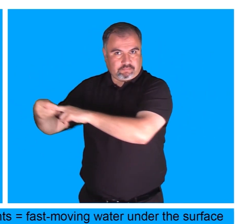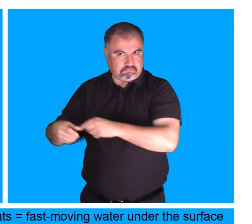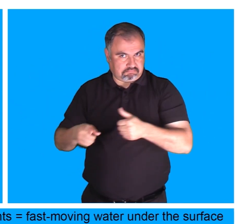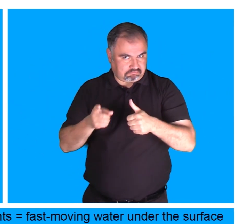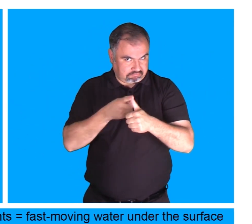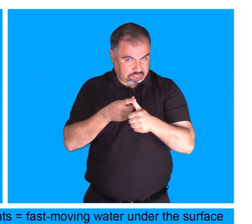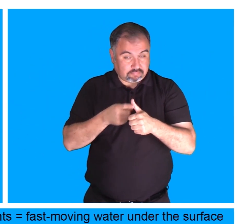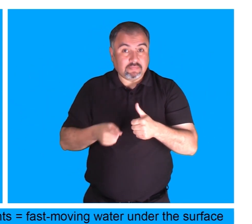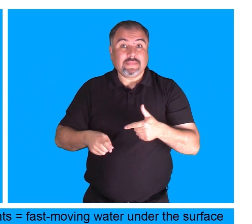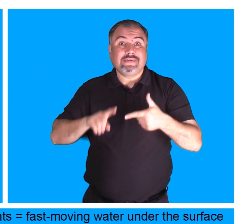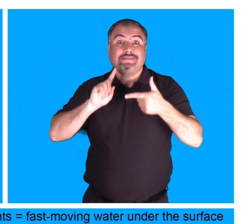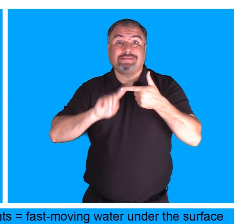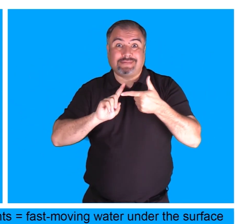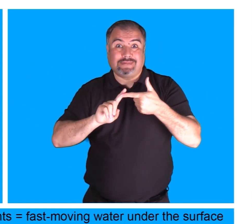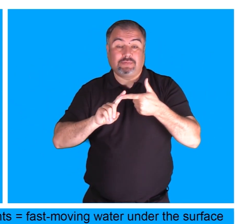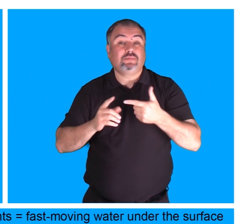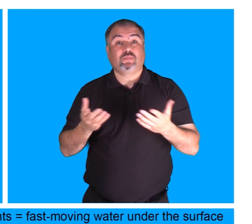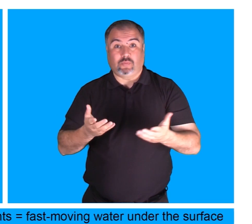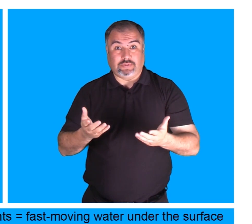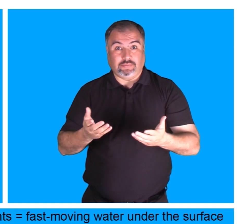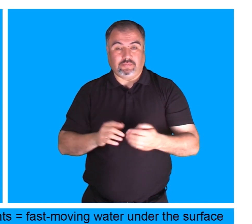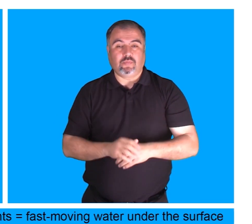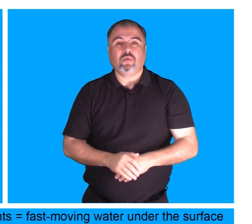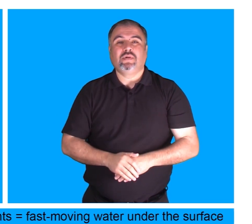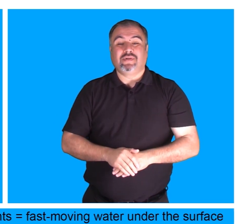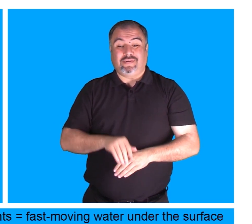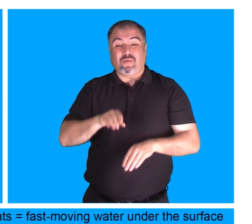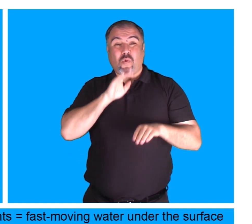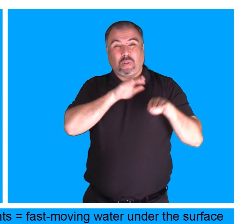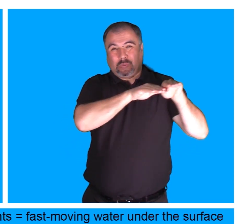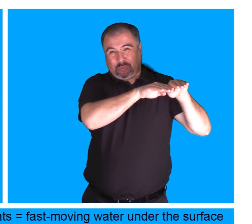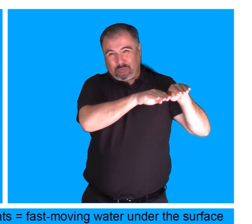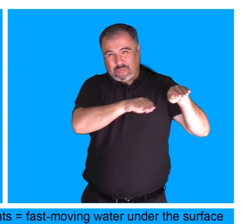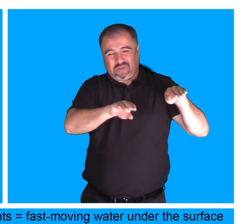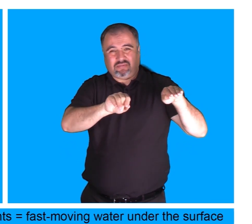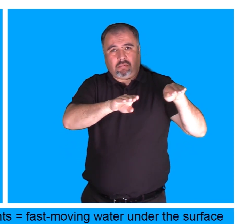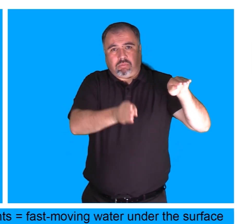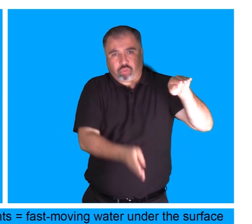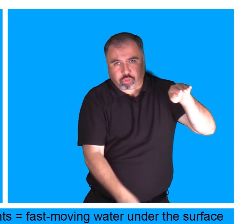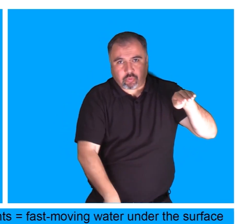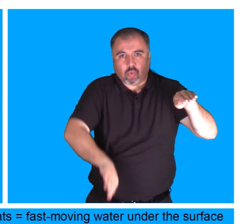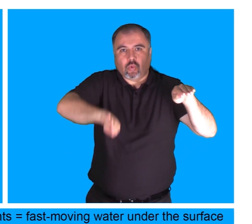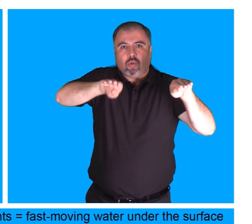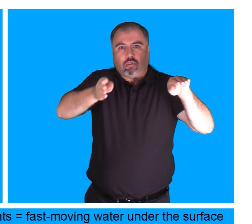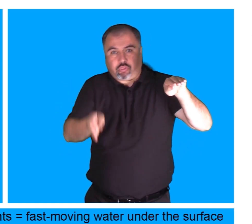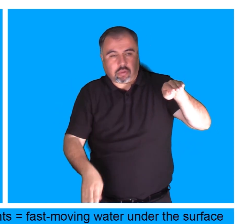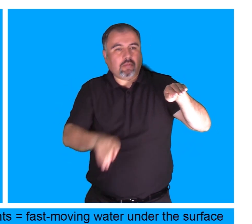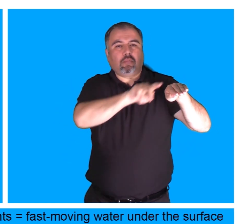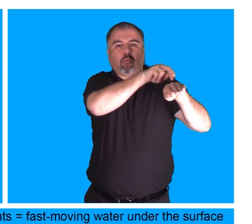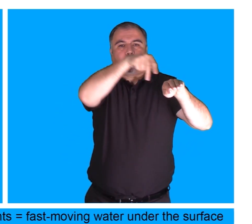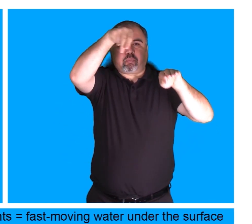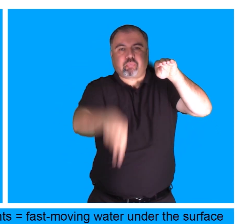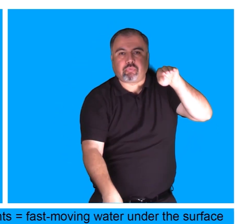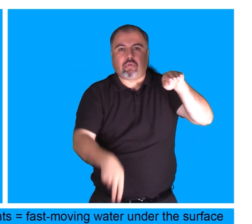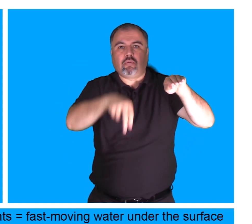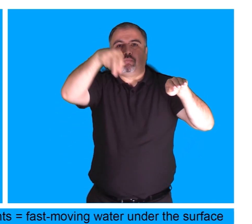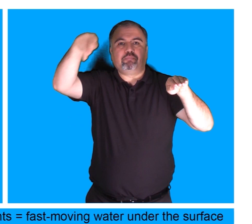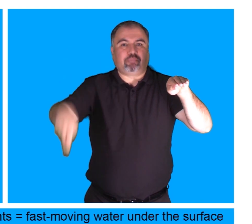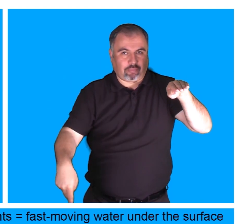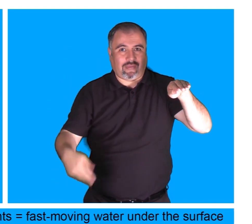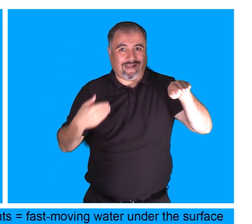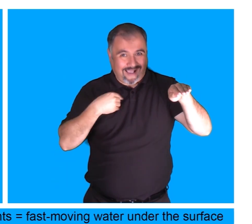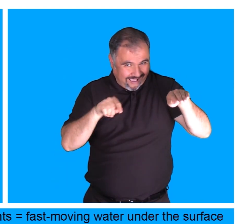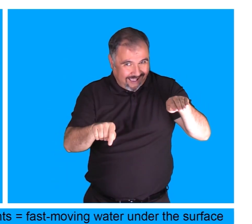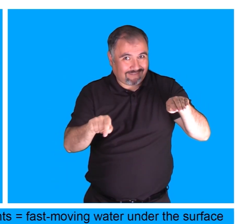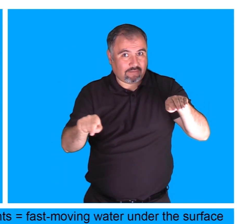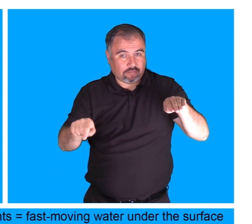Second, it says that the ground under the water isn't always flat, so you might be walking along and fall into a deep